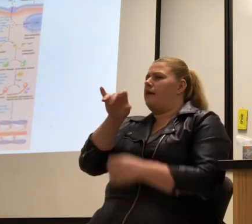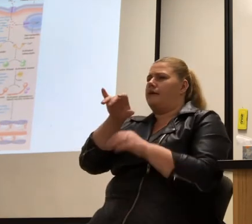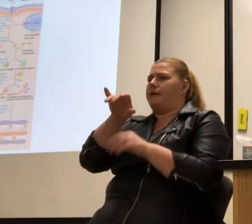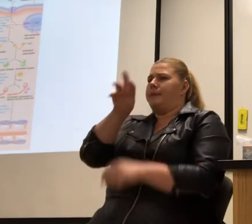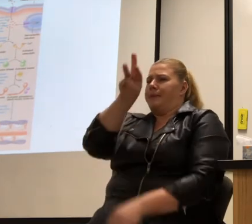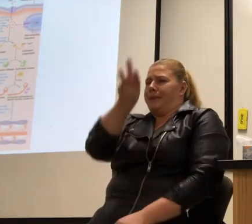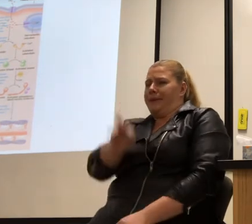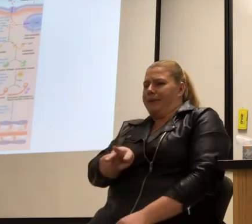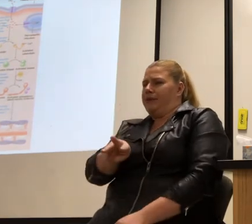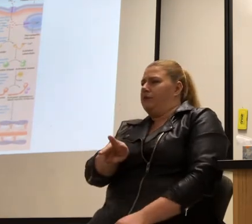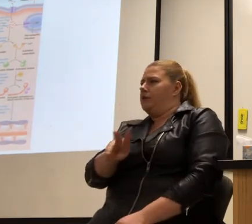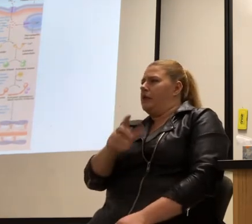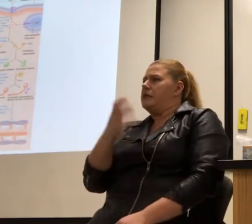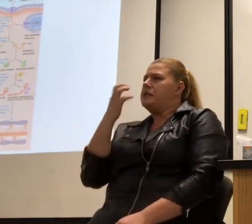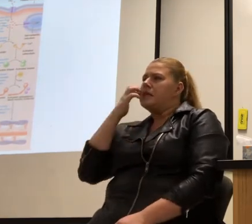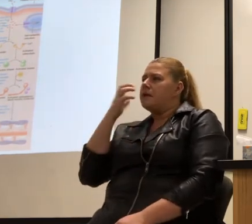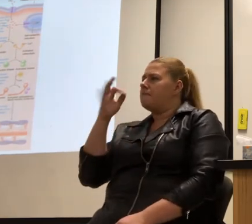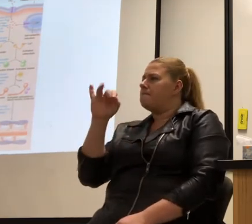and you have thick filaments,